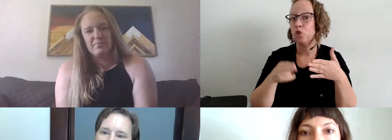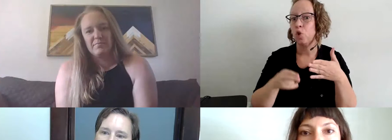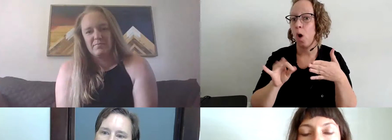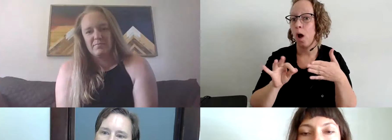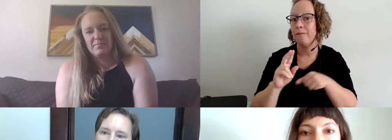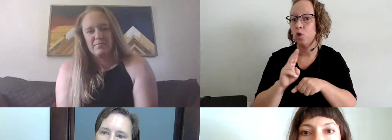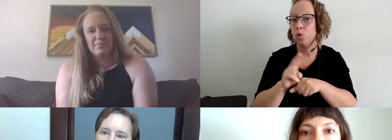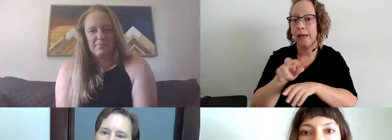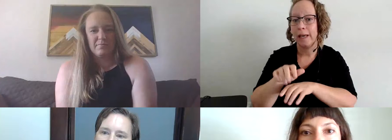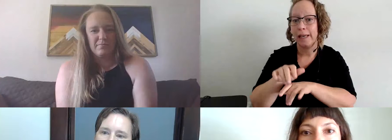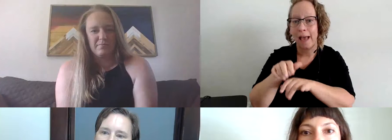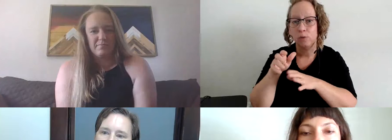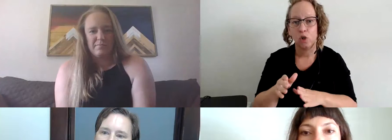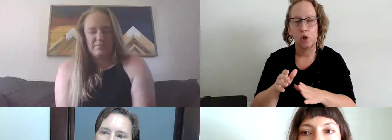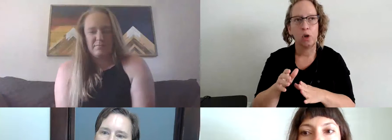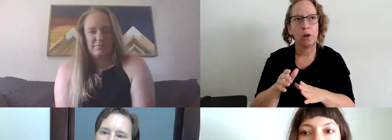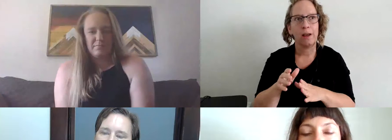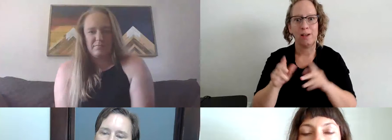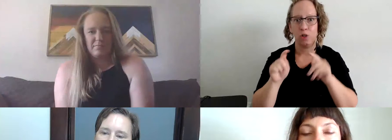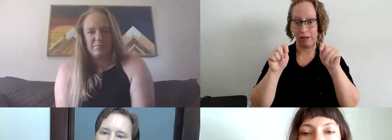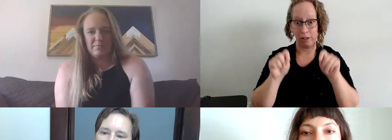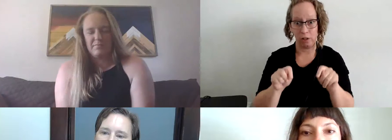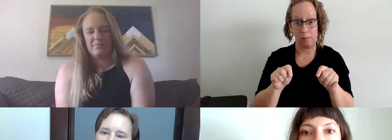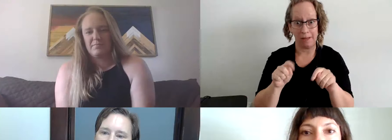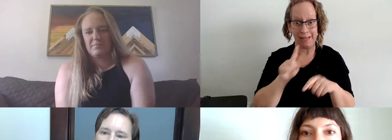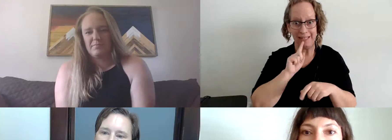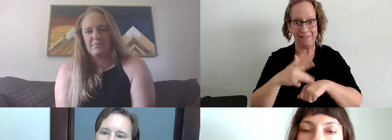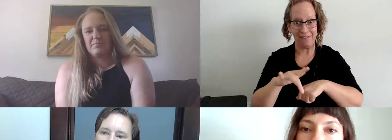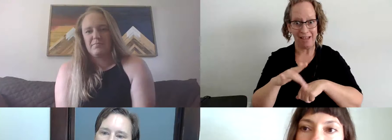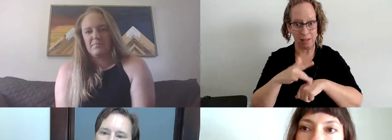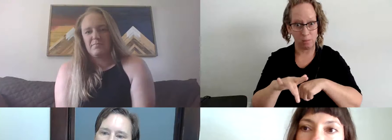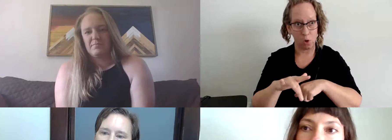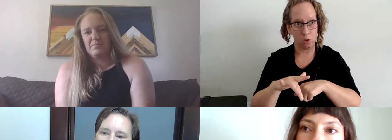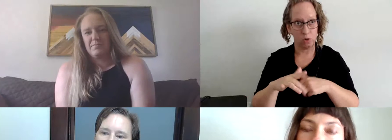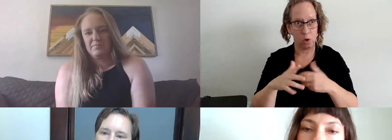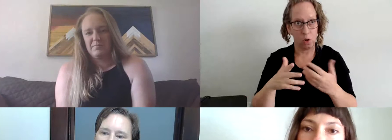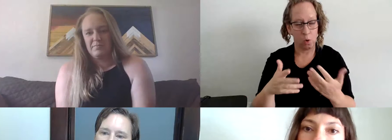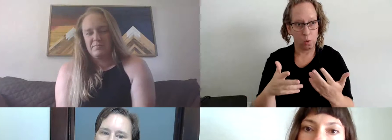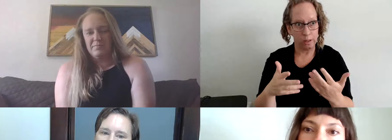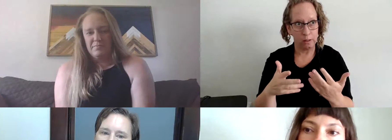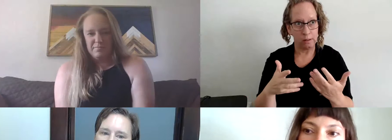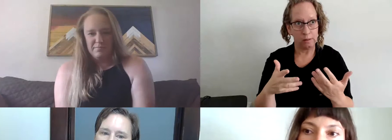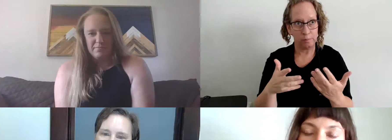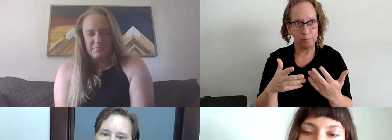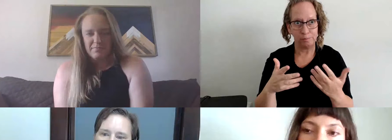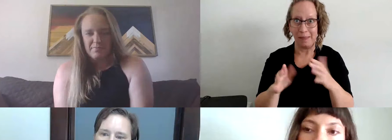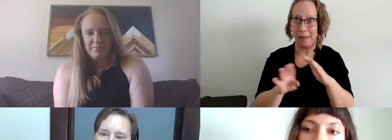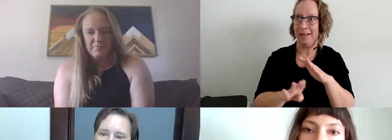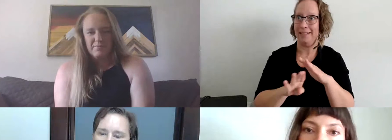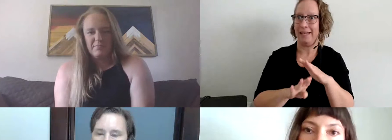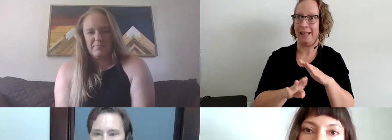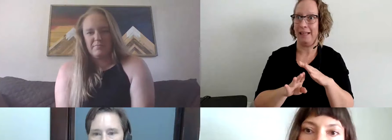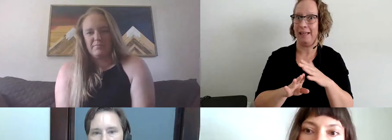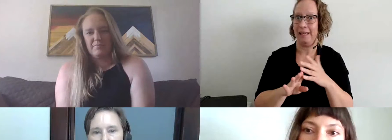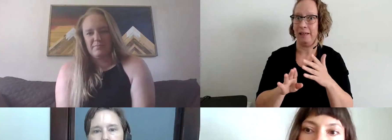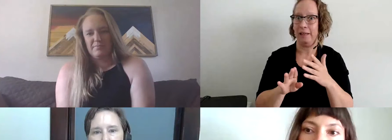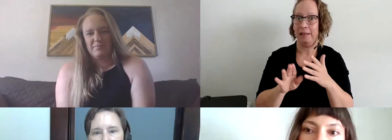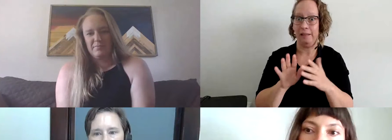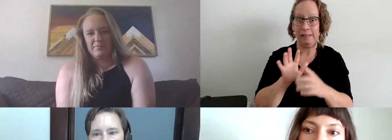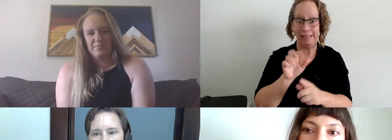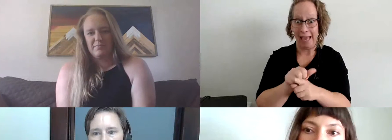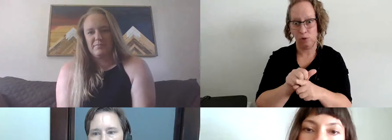using a captioner, a transcript is available that basically captured